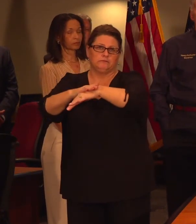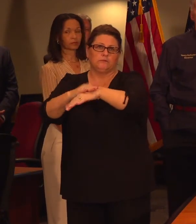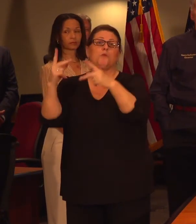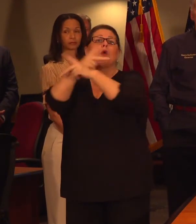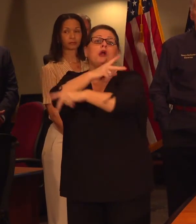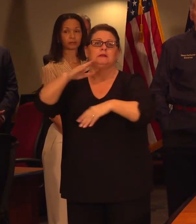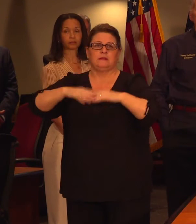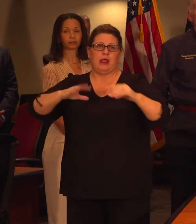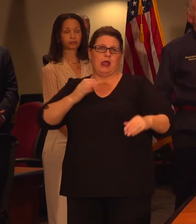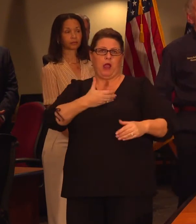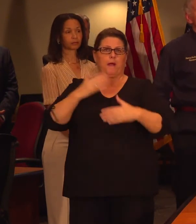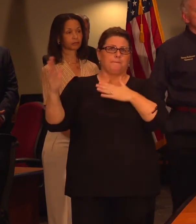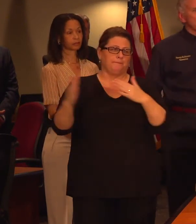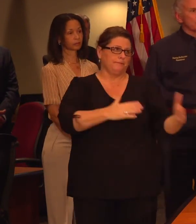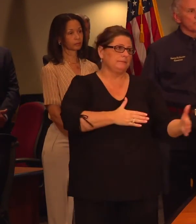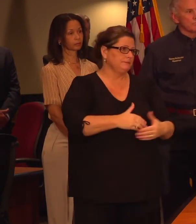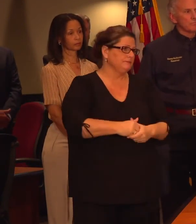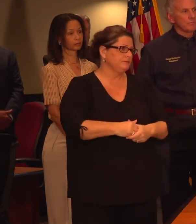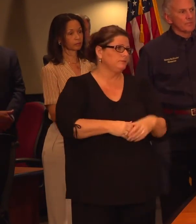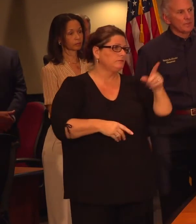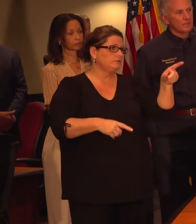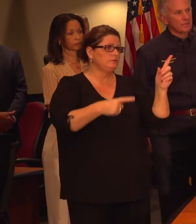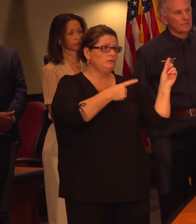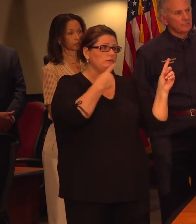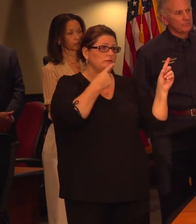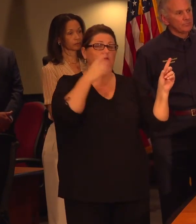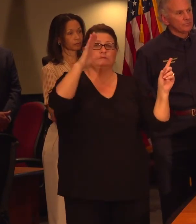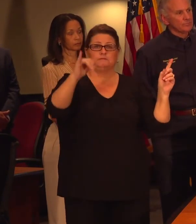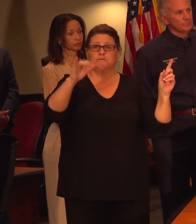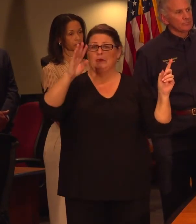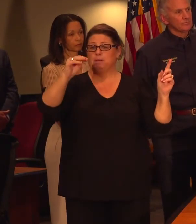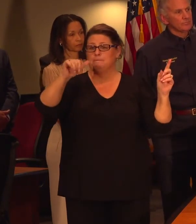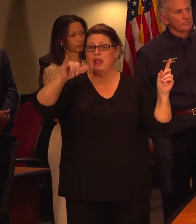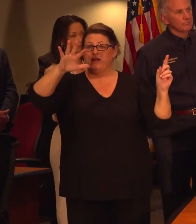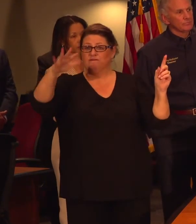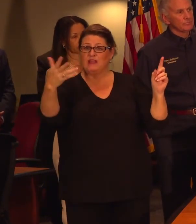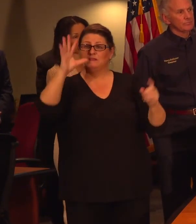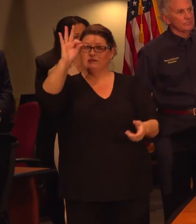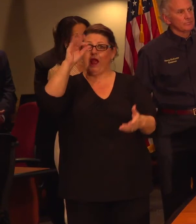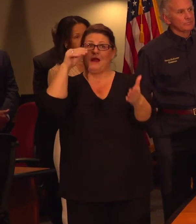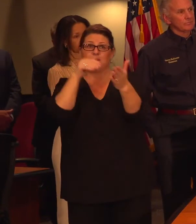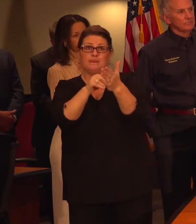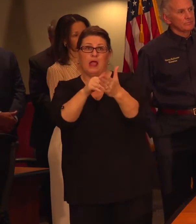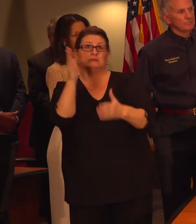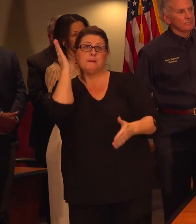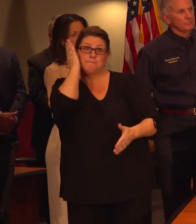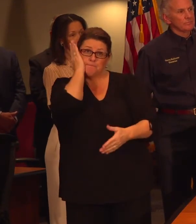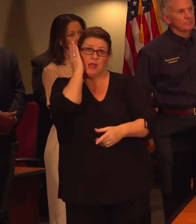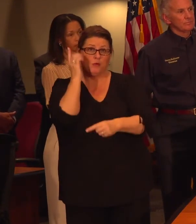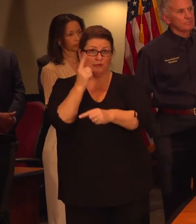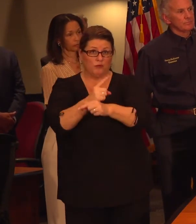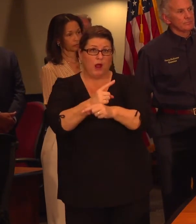against. You mentioned the 9,000 beds by May 5th, so is that, that is when the